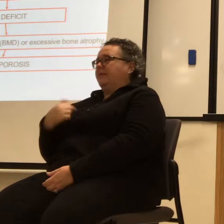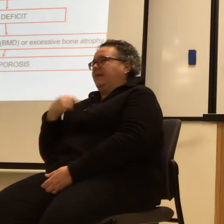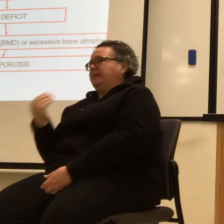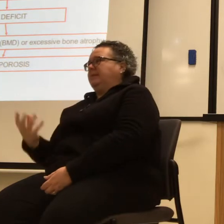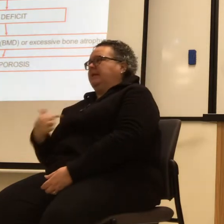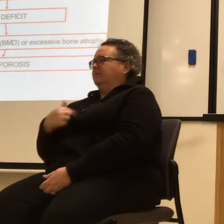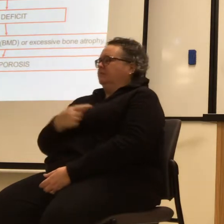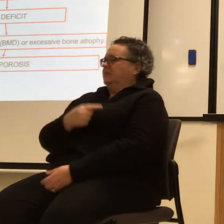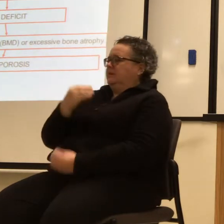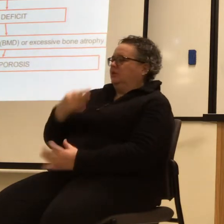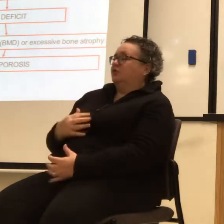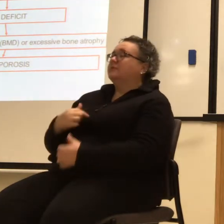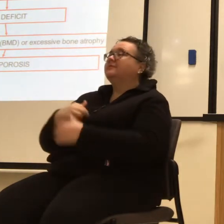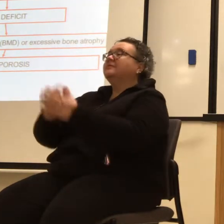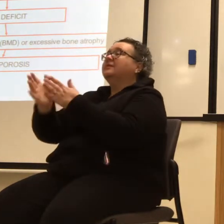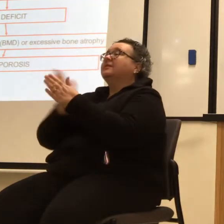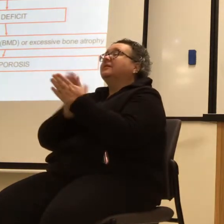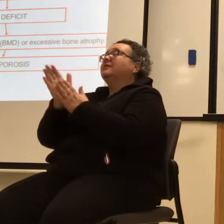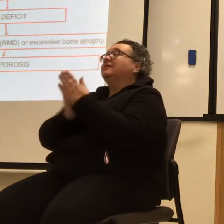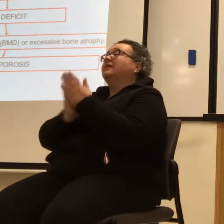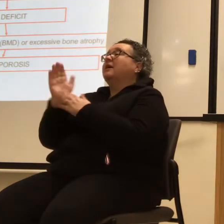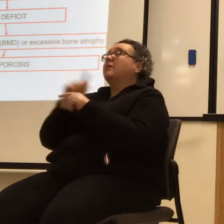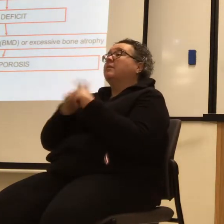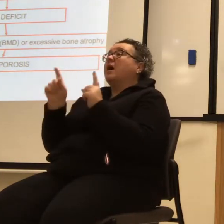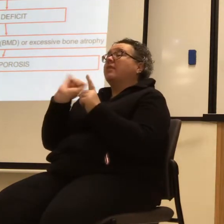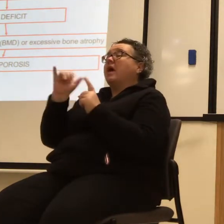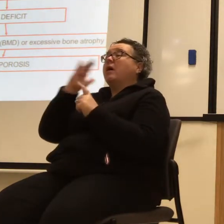of bone mineral density being too low.